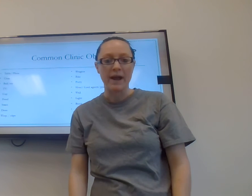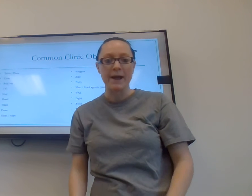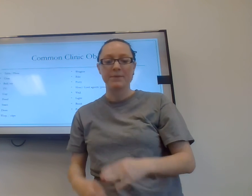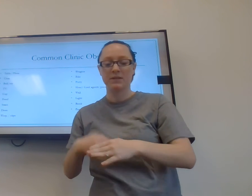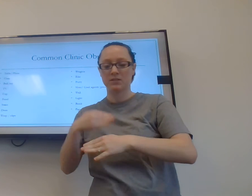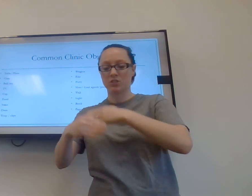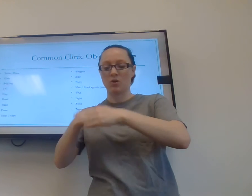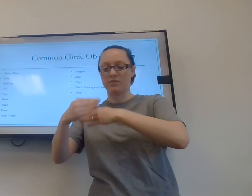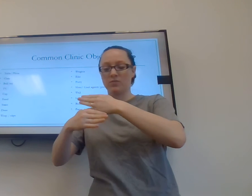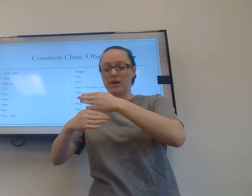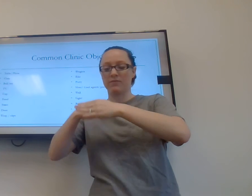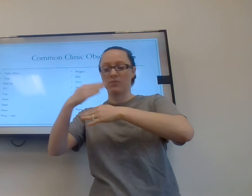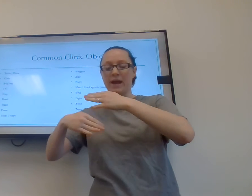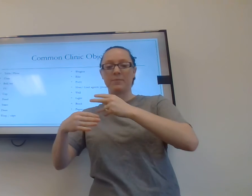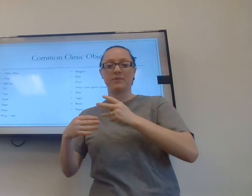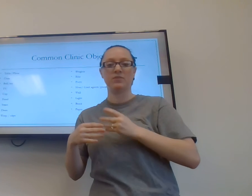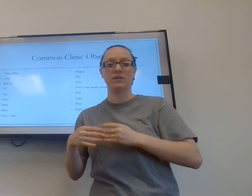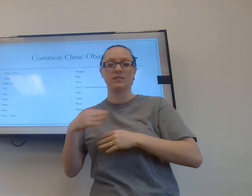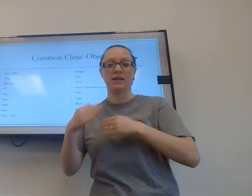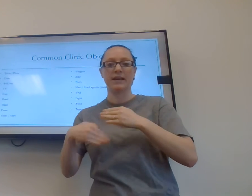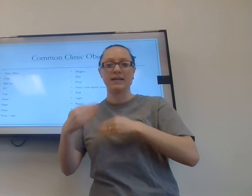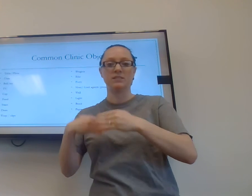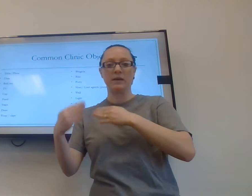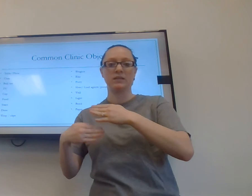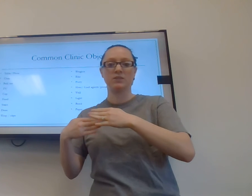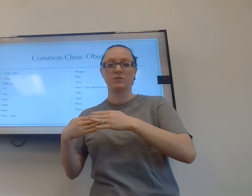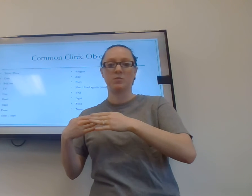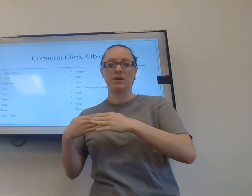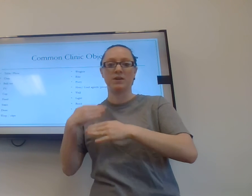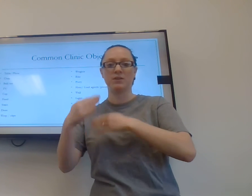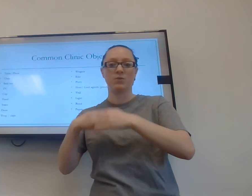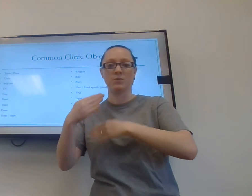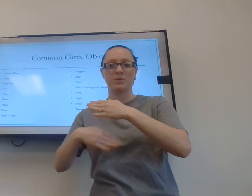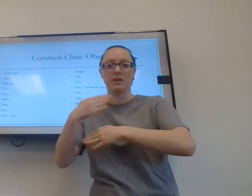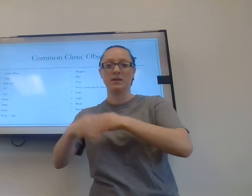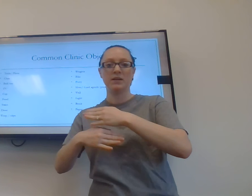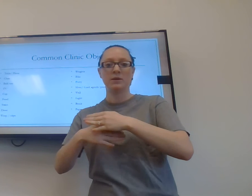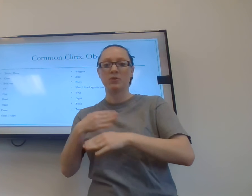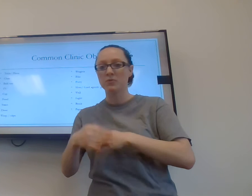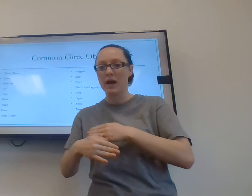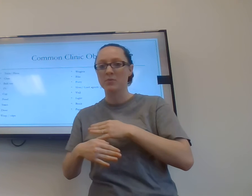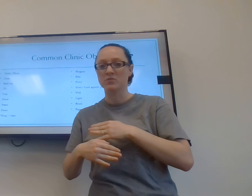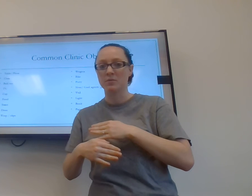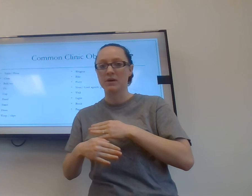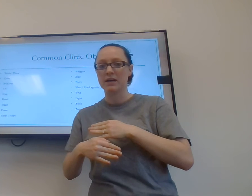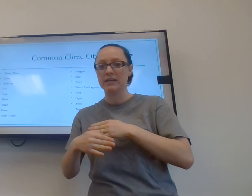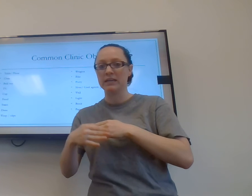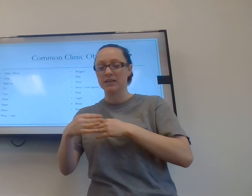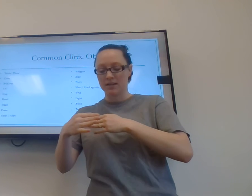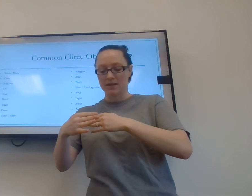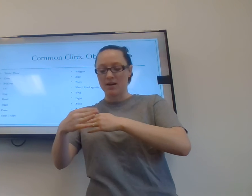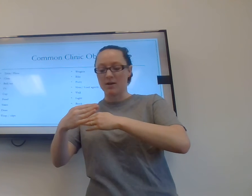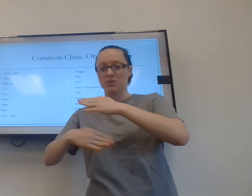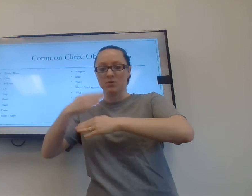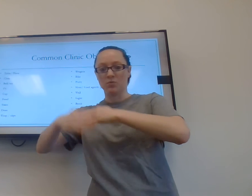Wrap. So if you have wrap, if you need to like ace bandage someone or put pre-wrap on somebody, you would